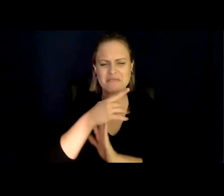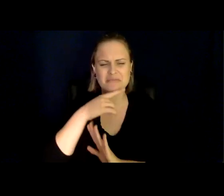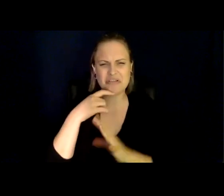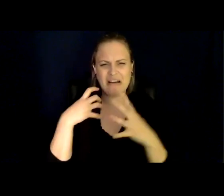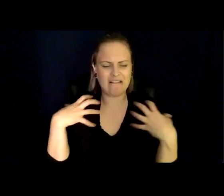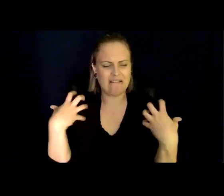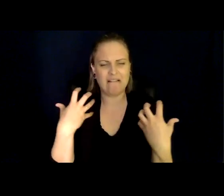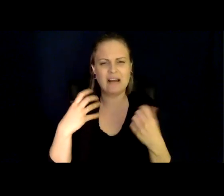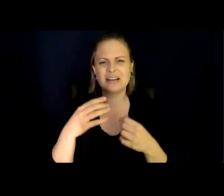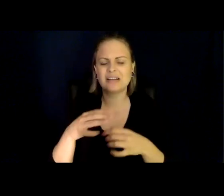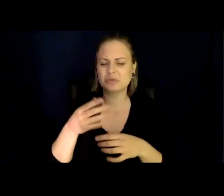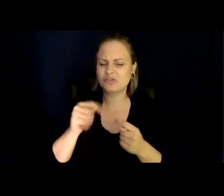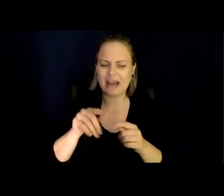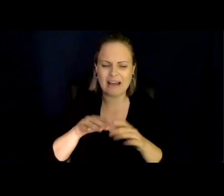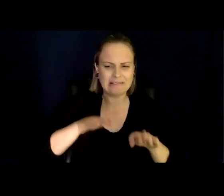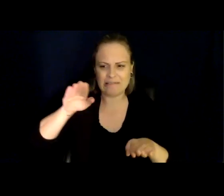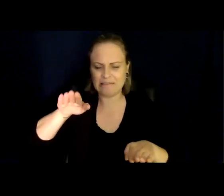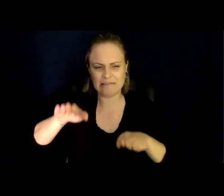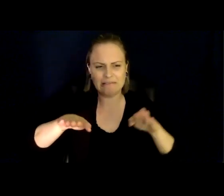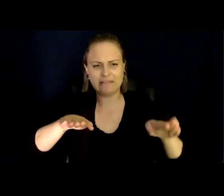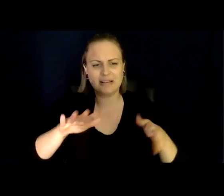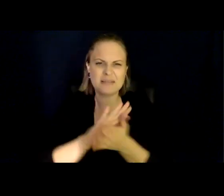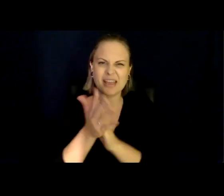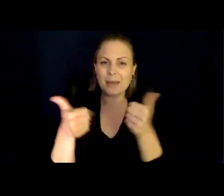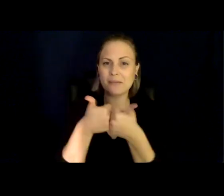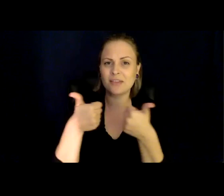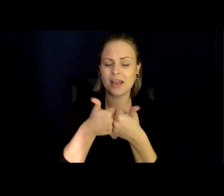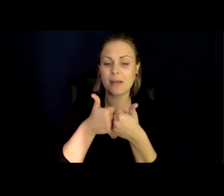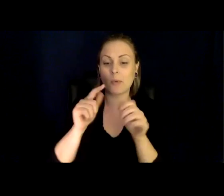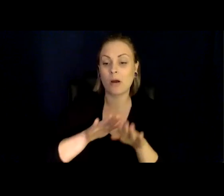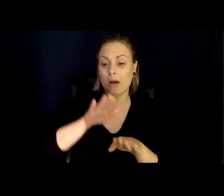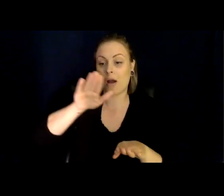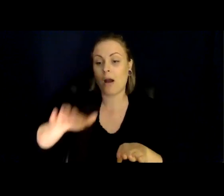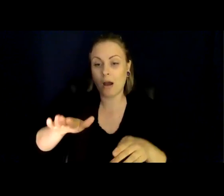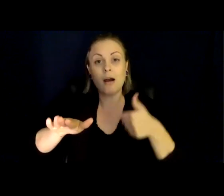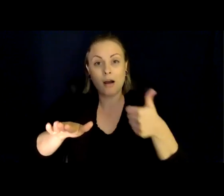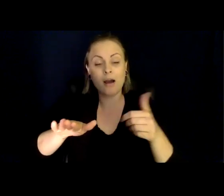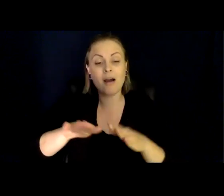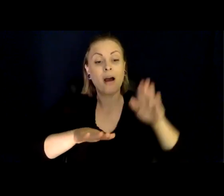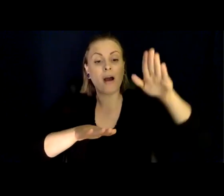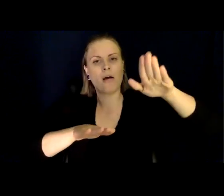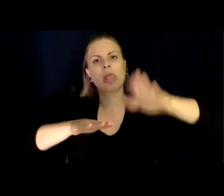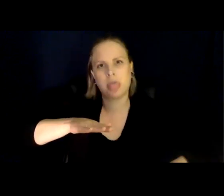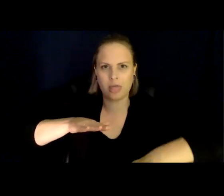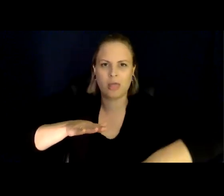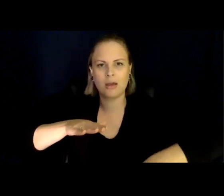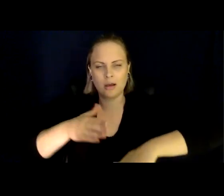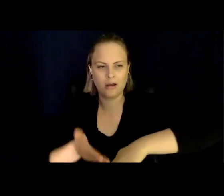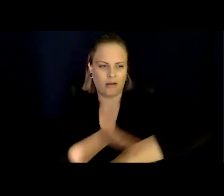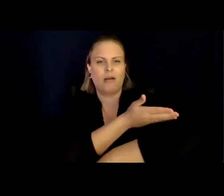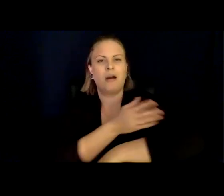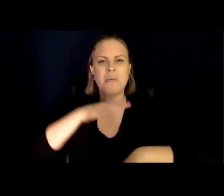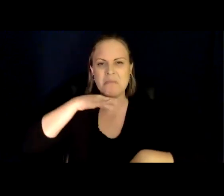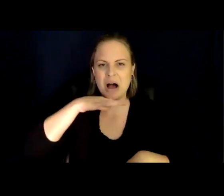solid footing became a sort of game. One good foot placement followed by a knee-high sink into the murky ooze. Like